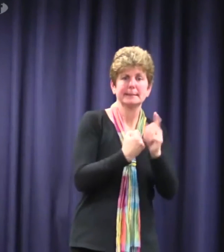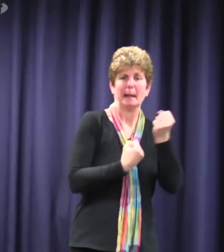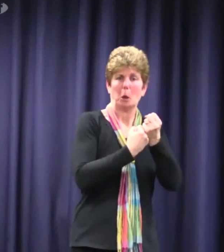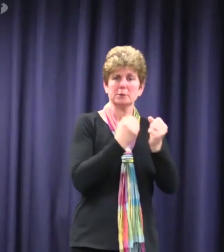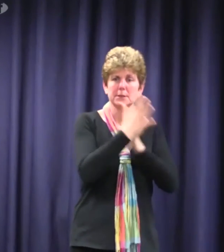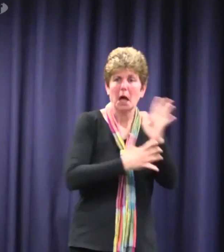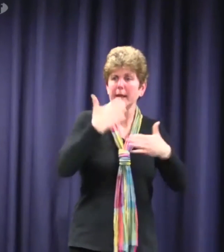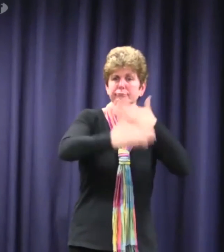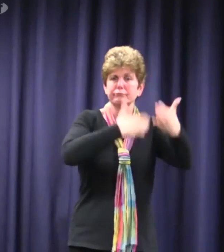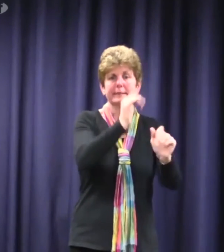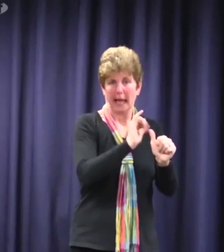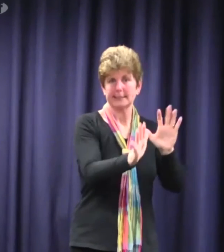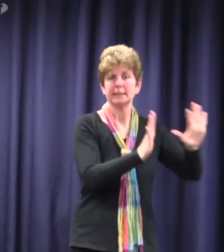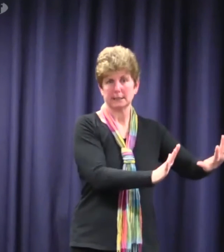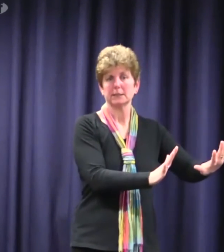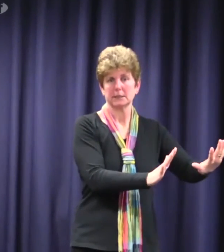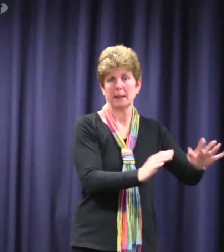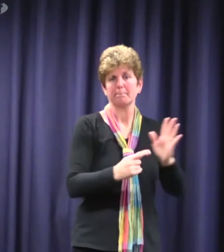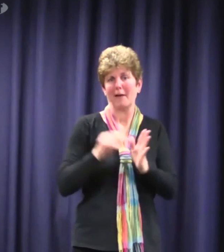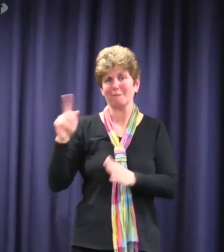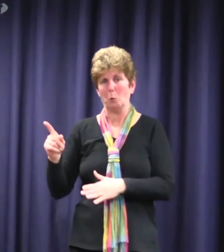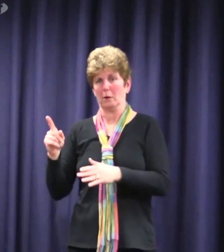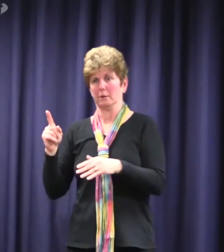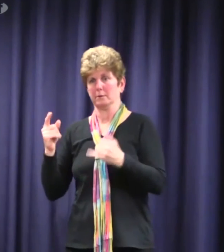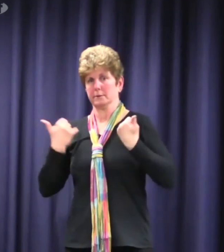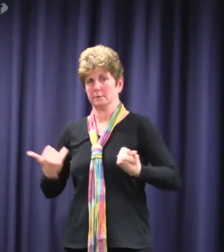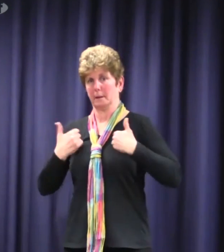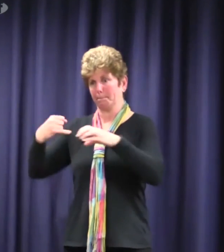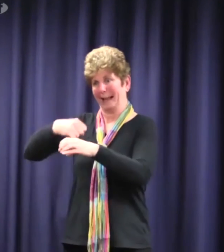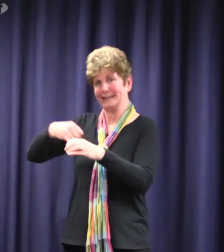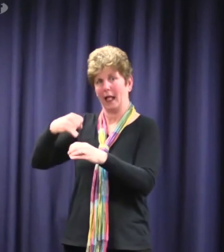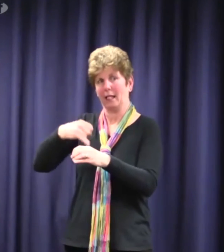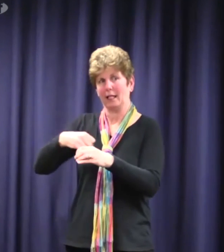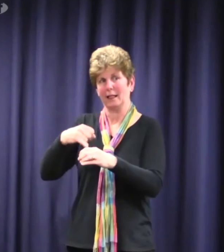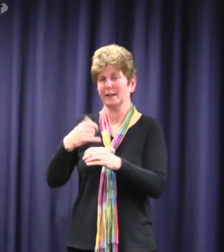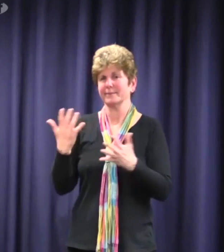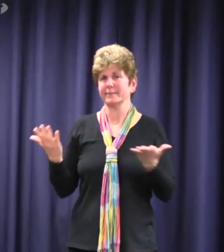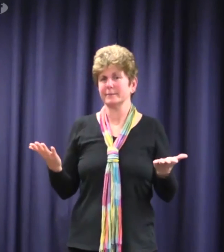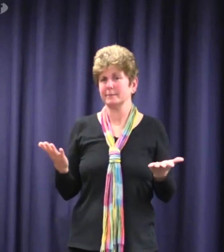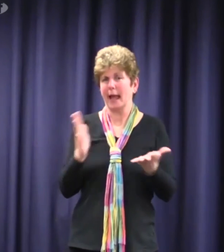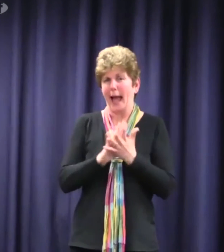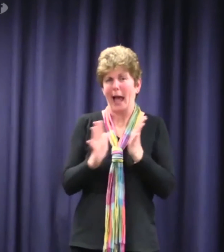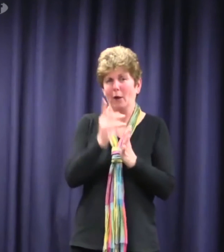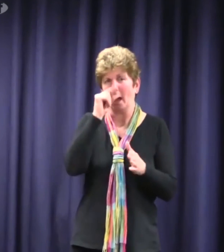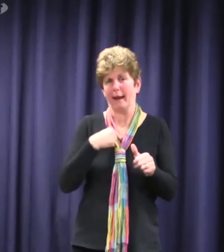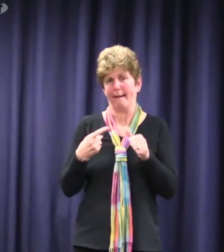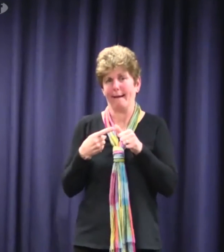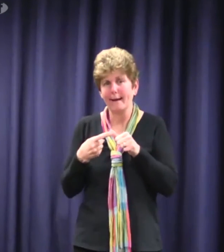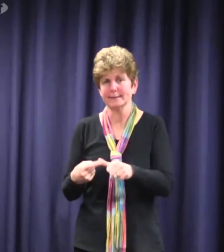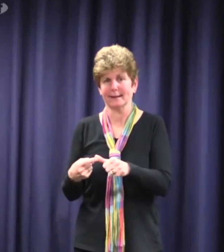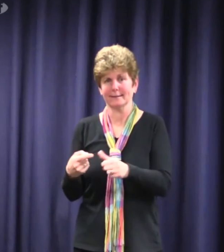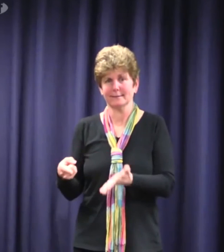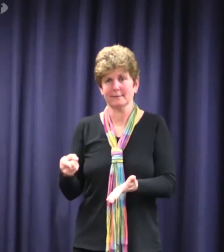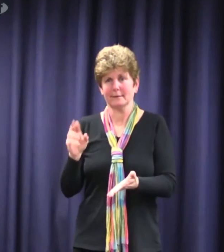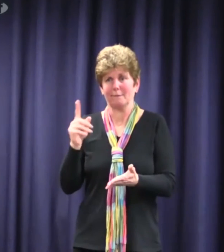purposes and supporting sign language and all those things. It's fantastic. But for health and medicine and